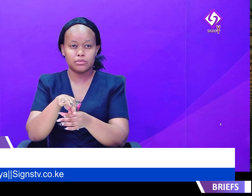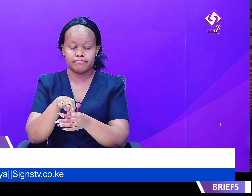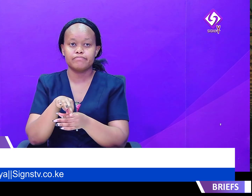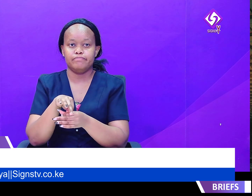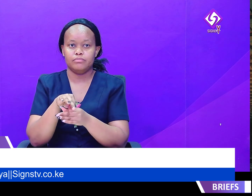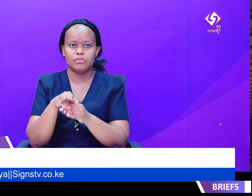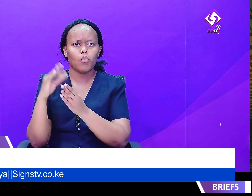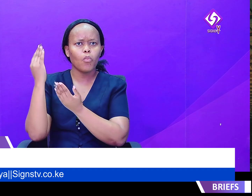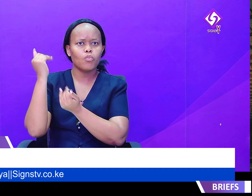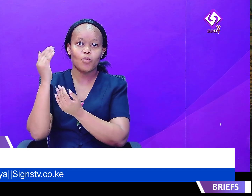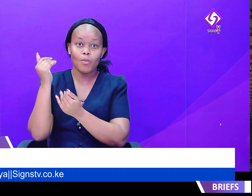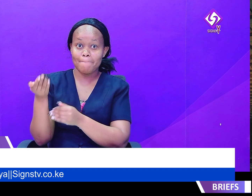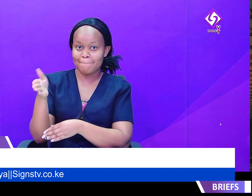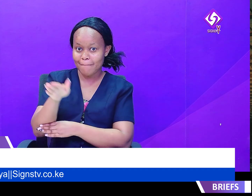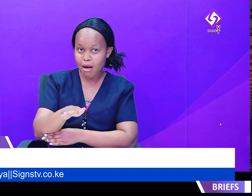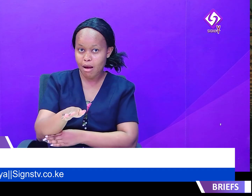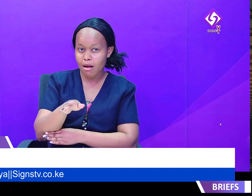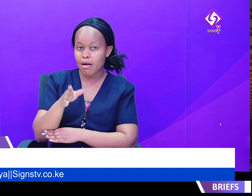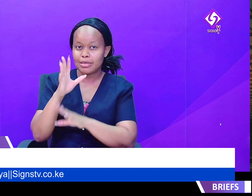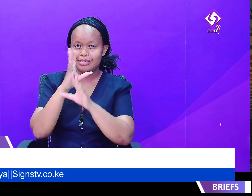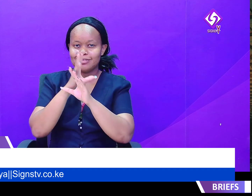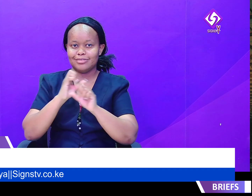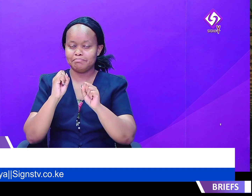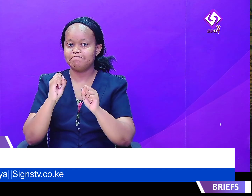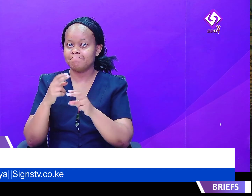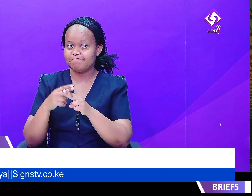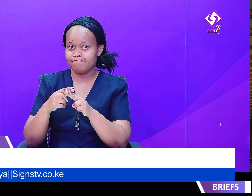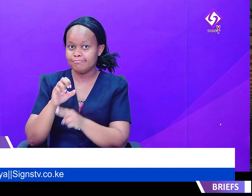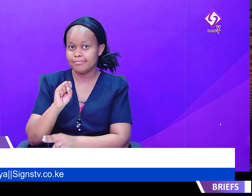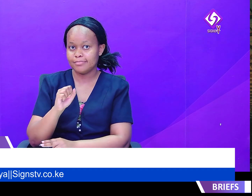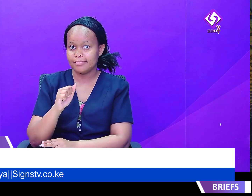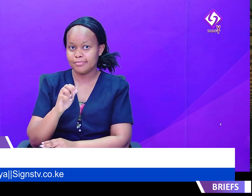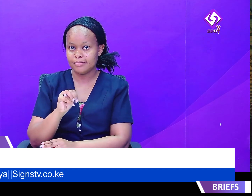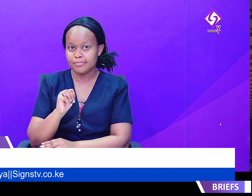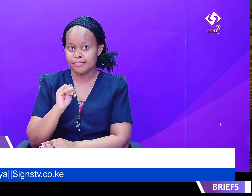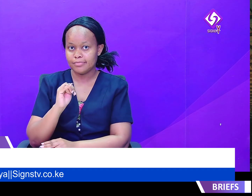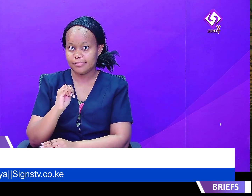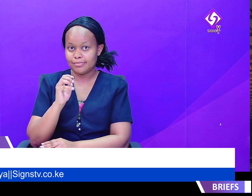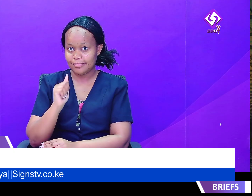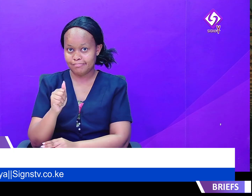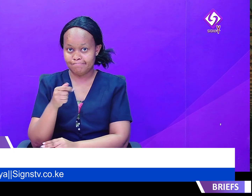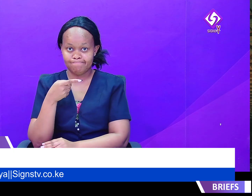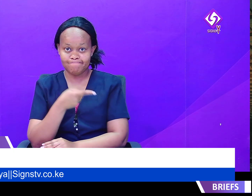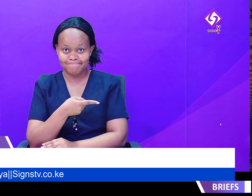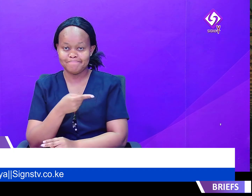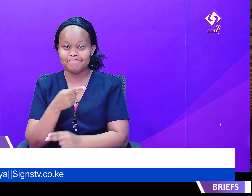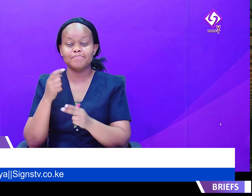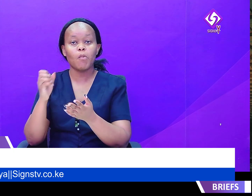Tanzanians headed to the polls on Wednesday in a national election widely anticipated to return President